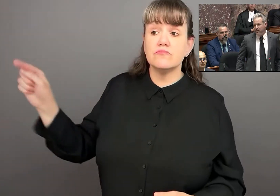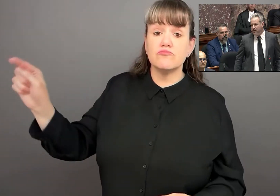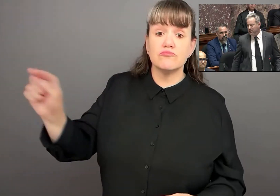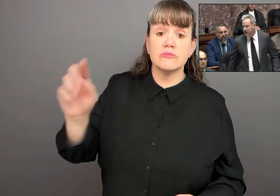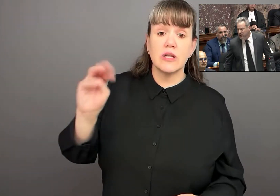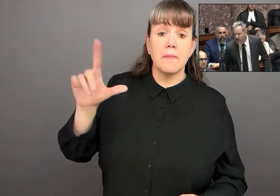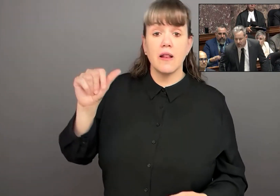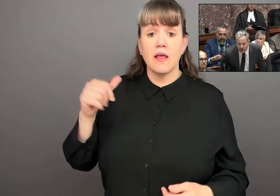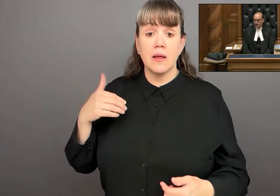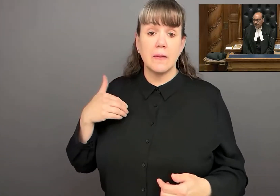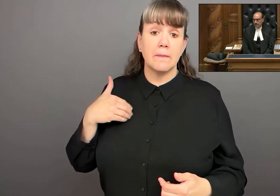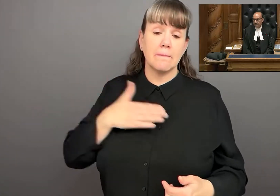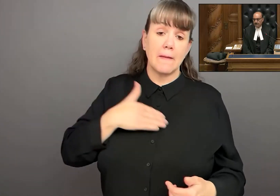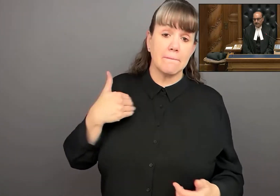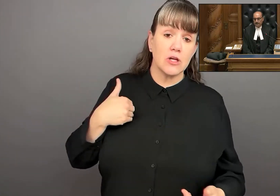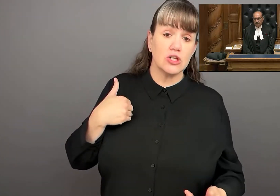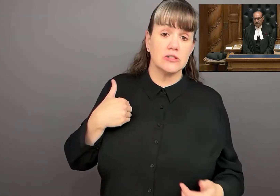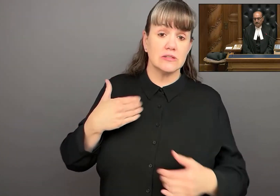responding?